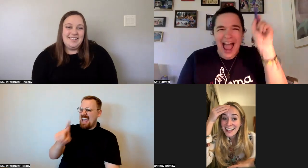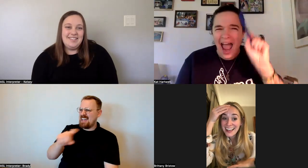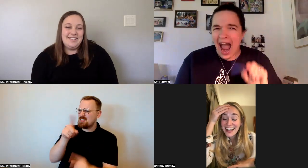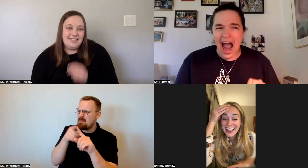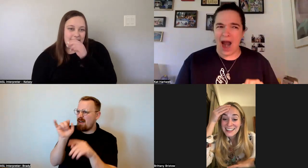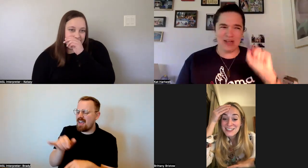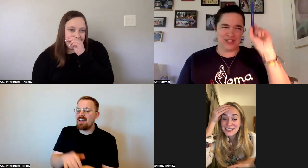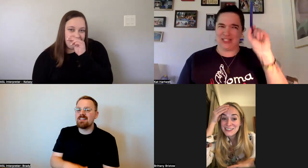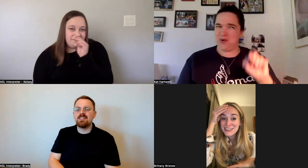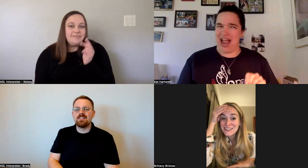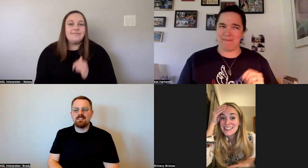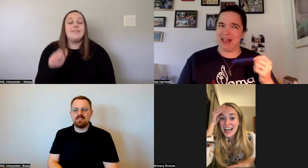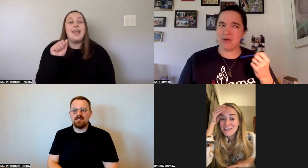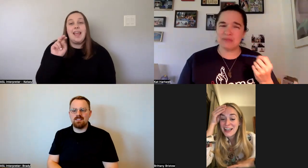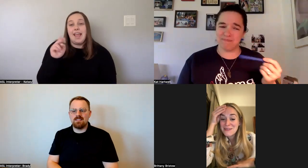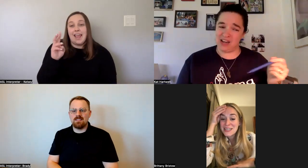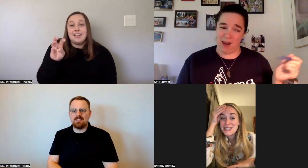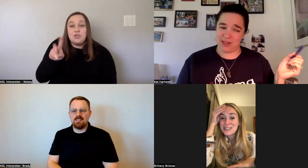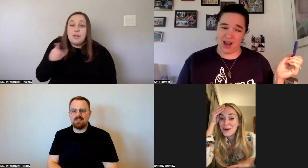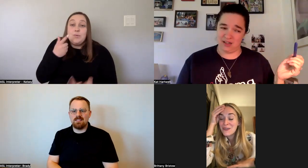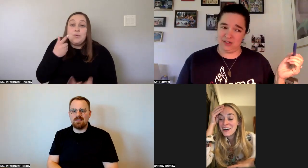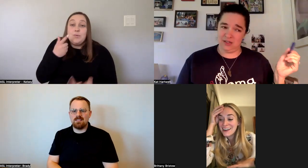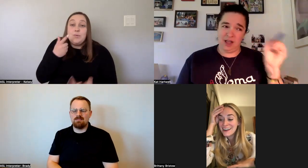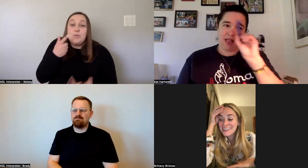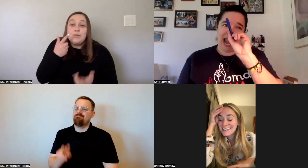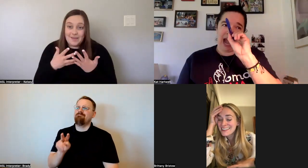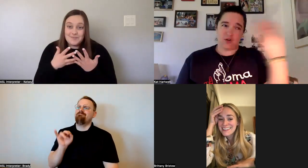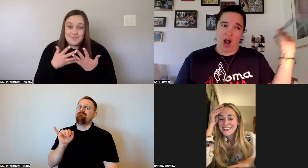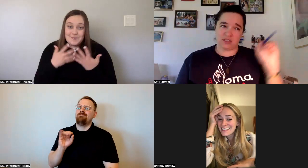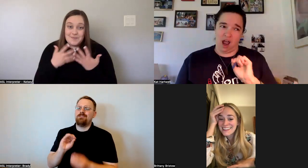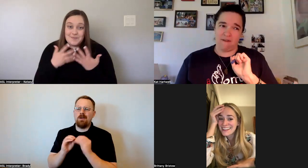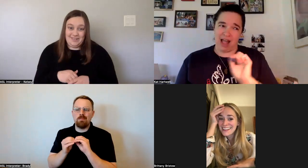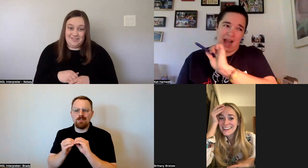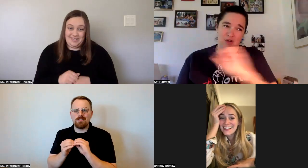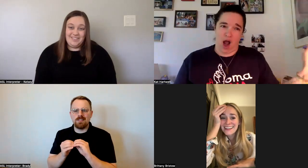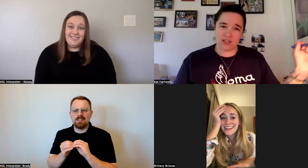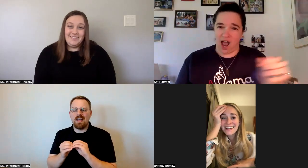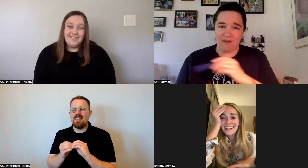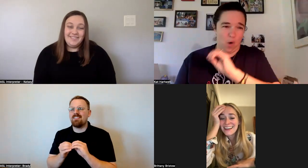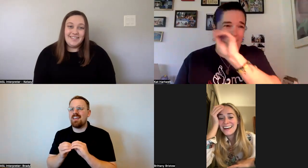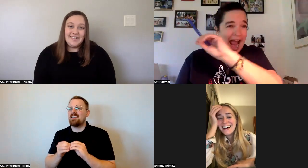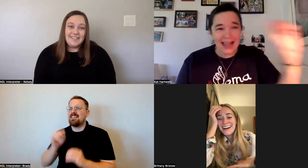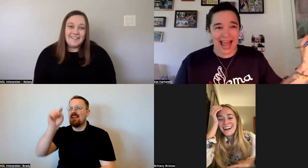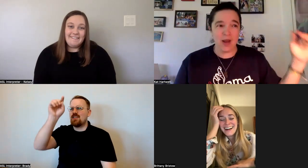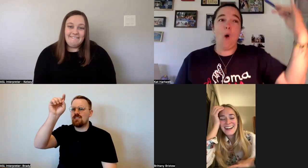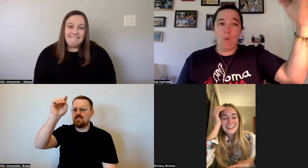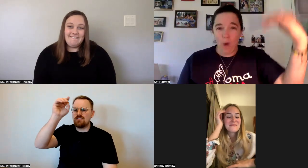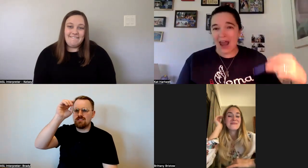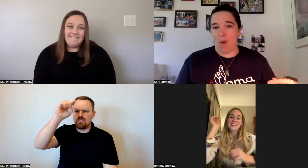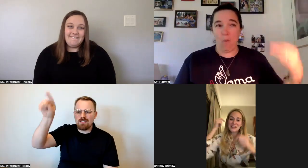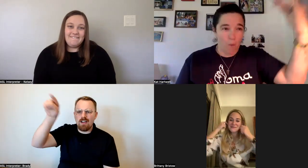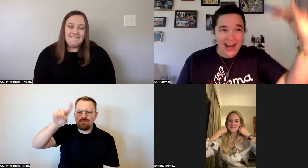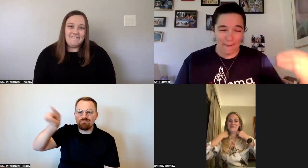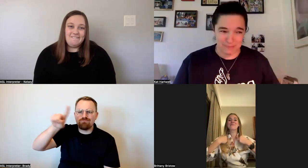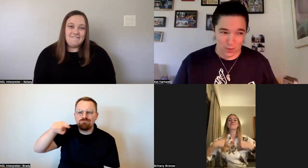So like Andrew was laughing at me so hard. Land cross stop, or hot lane.